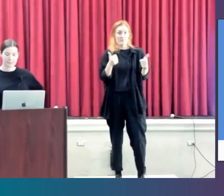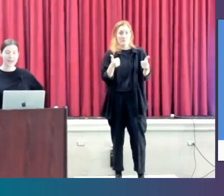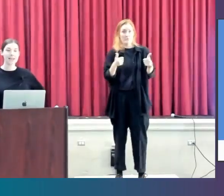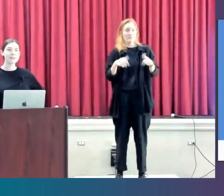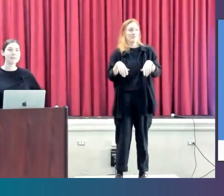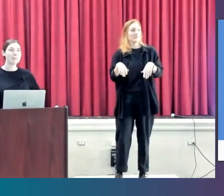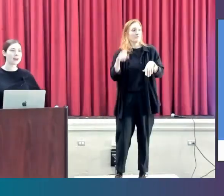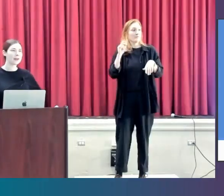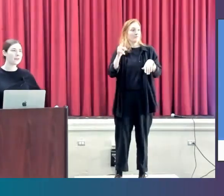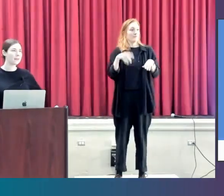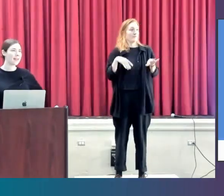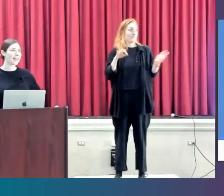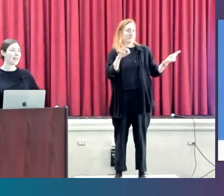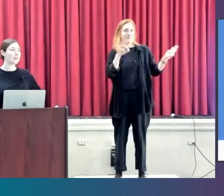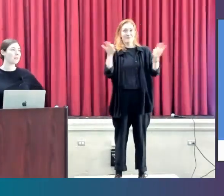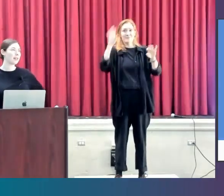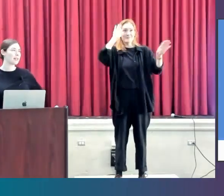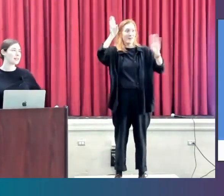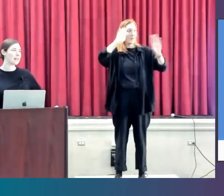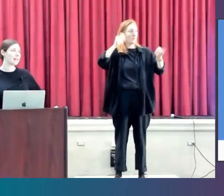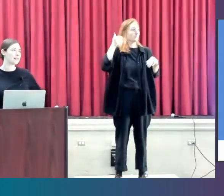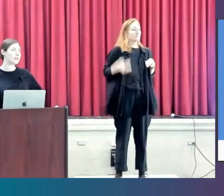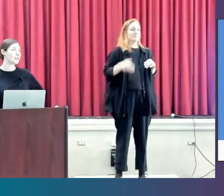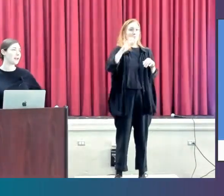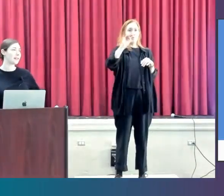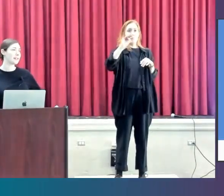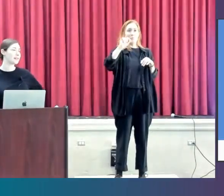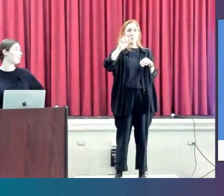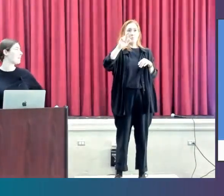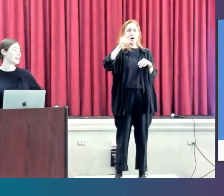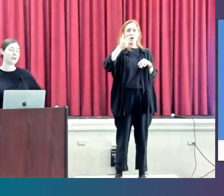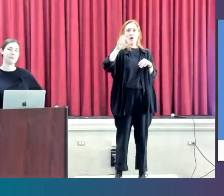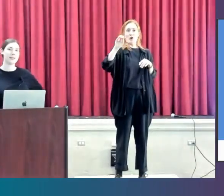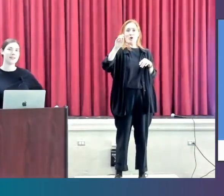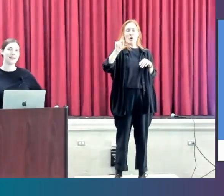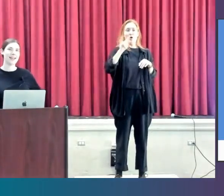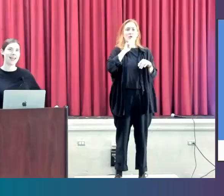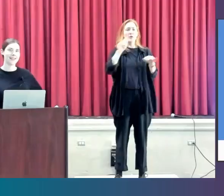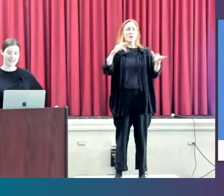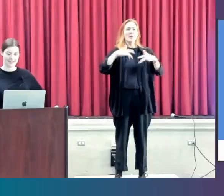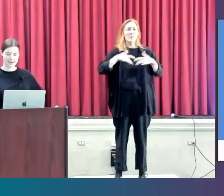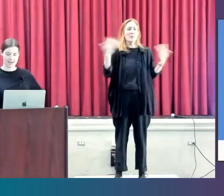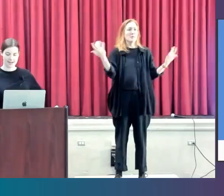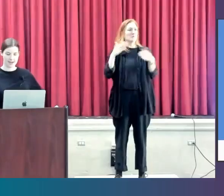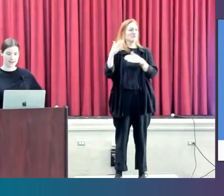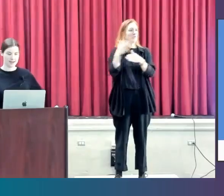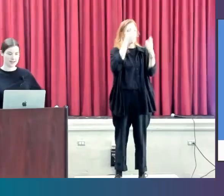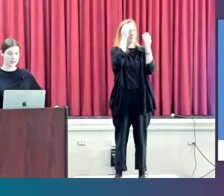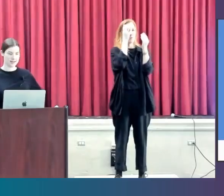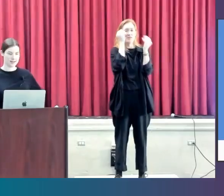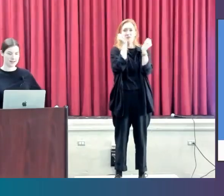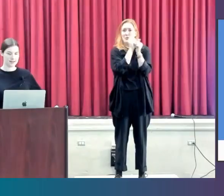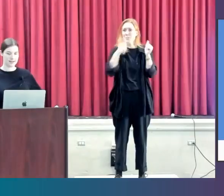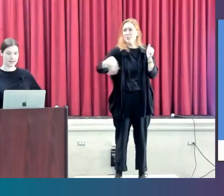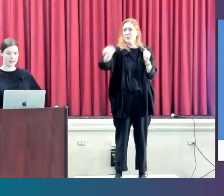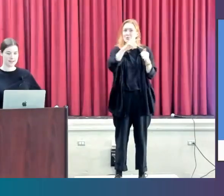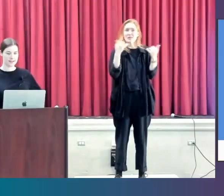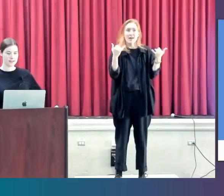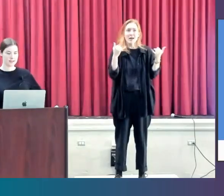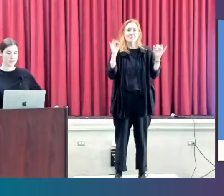So my name is Margot, and I'm really excited to be sharing this information with you today.